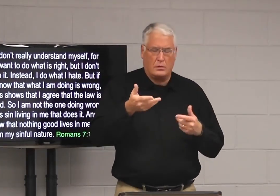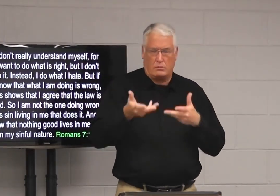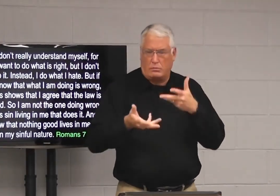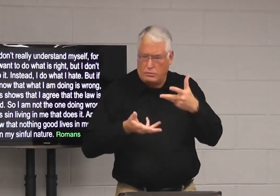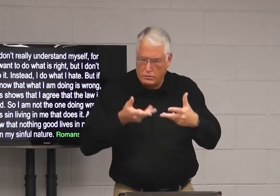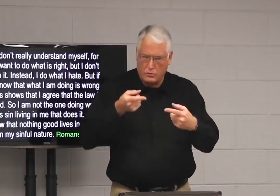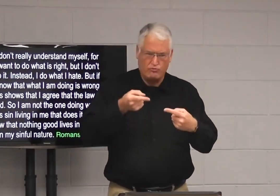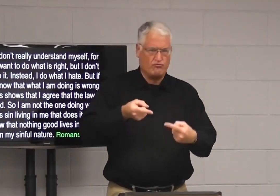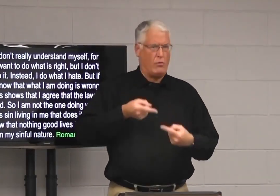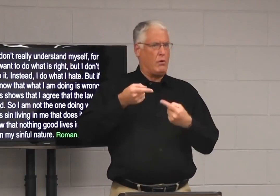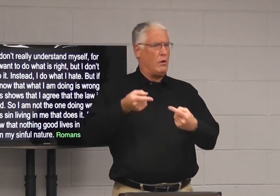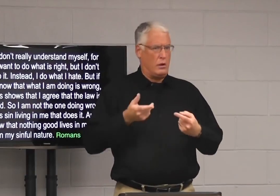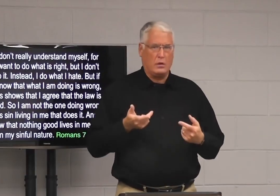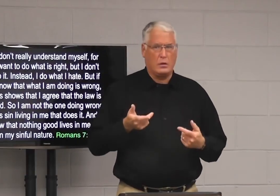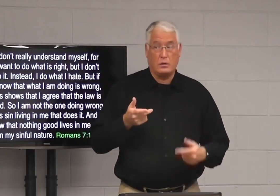struggling.